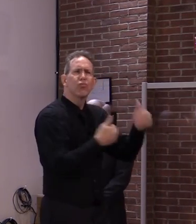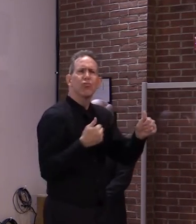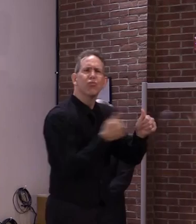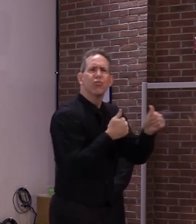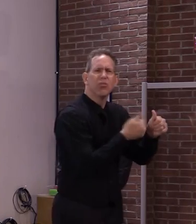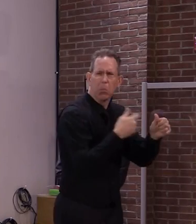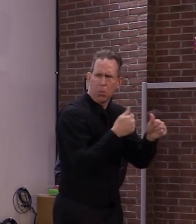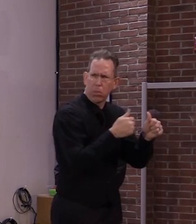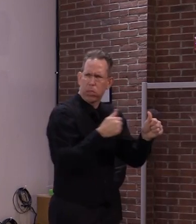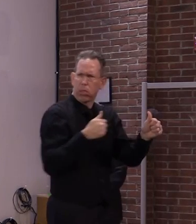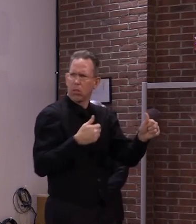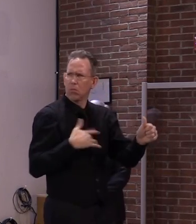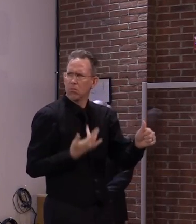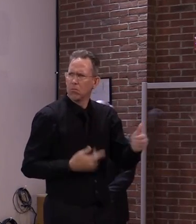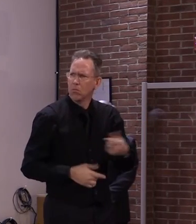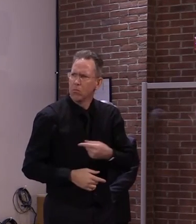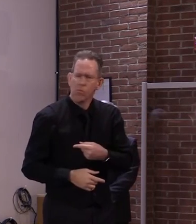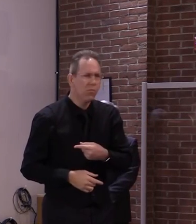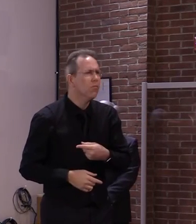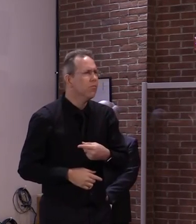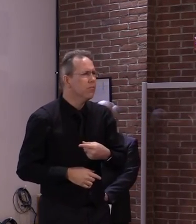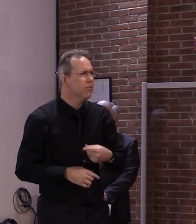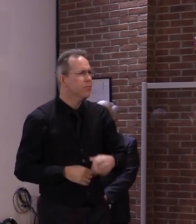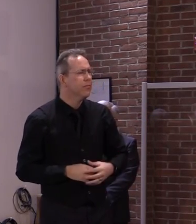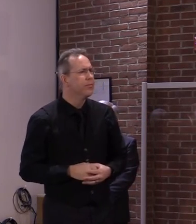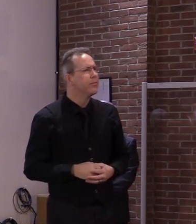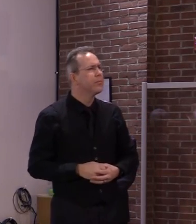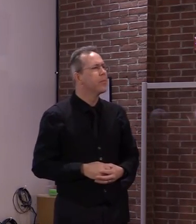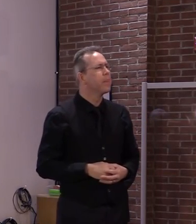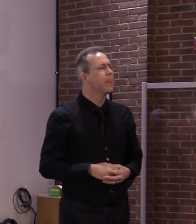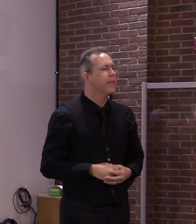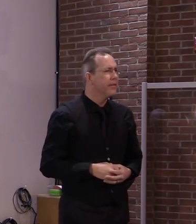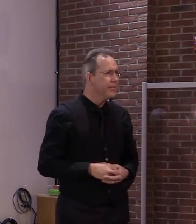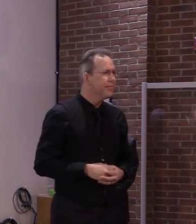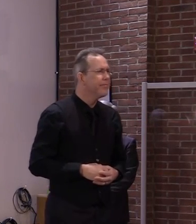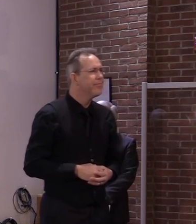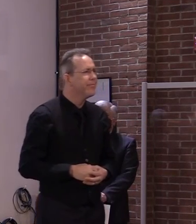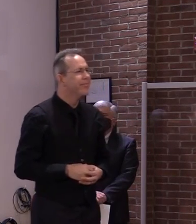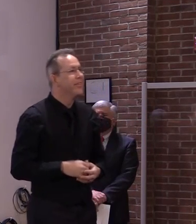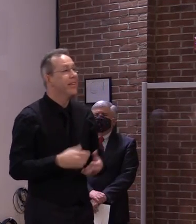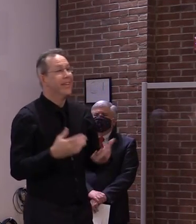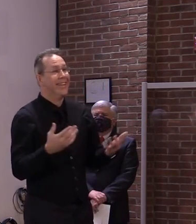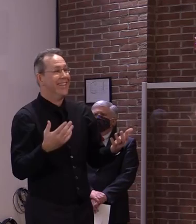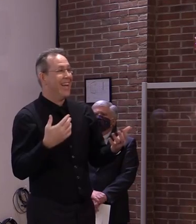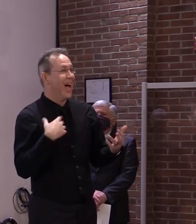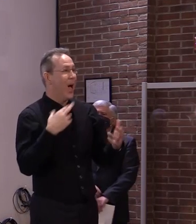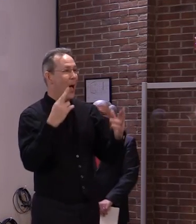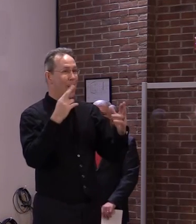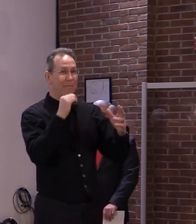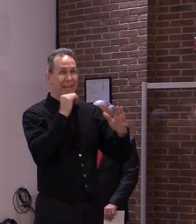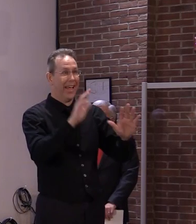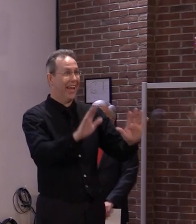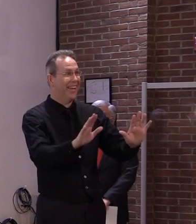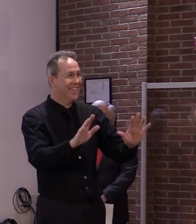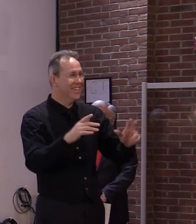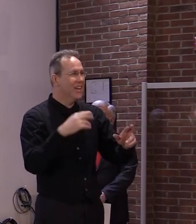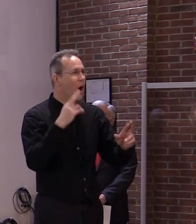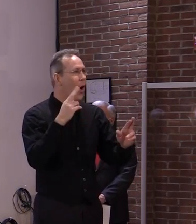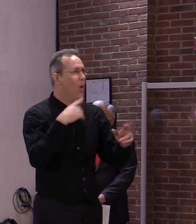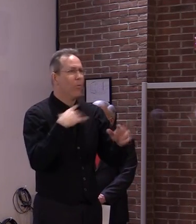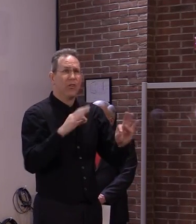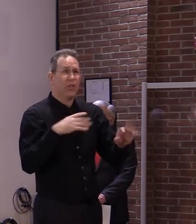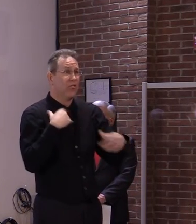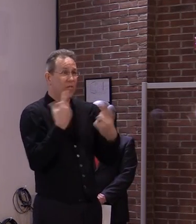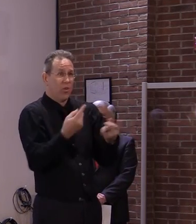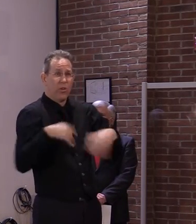Yeah, I would definitely hope not, because I think we've been doing things so well all along. I think one of the things is